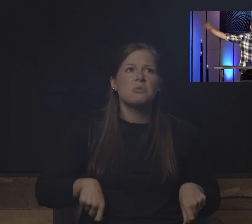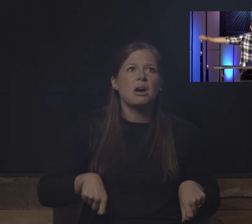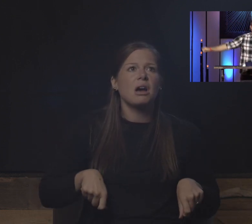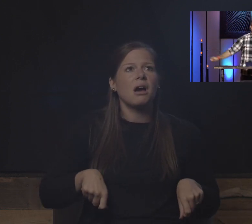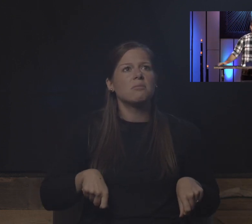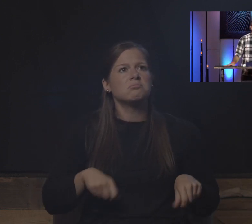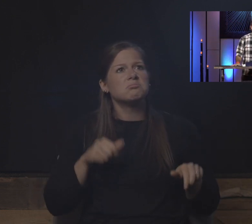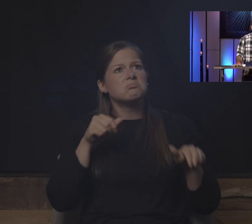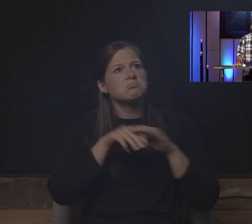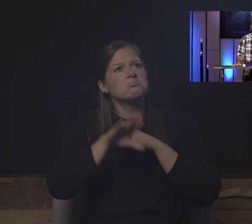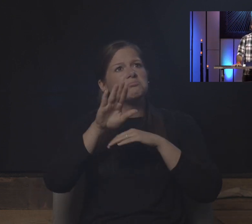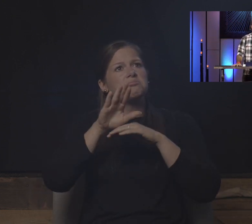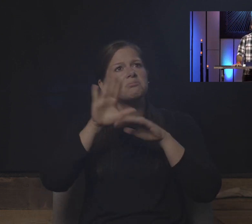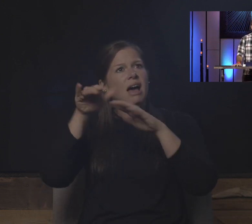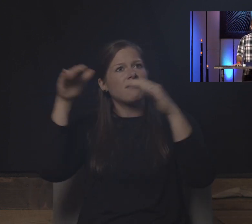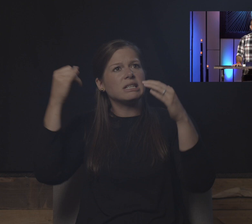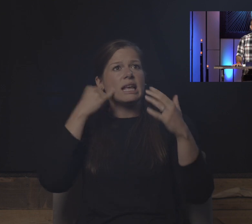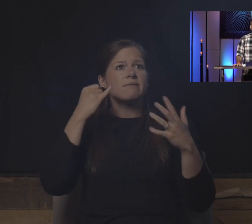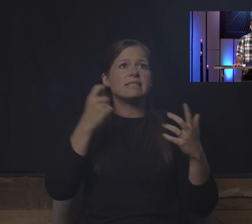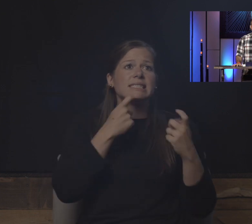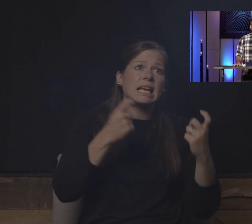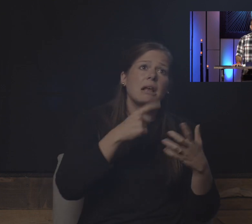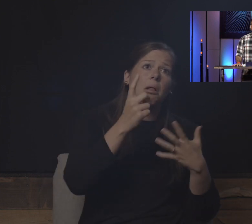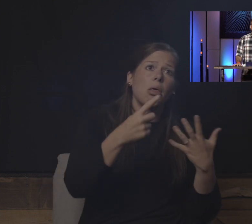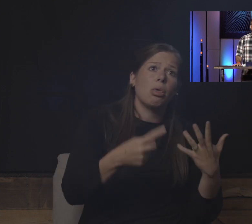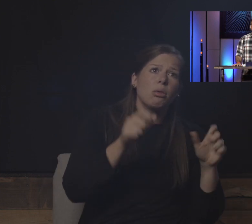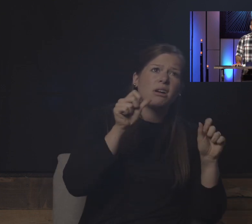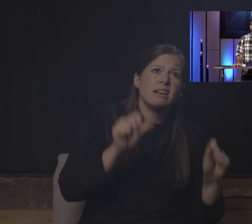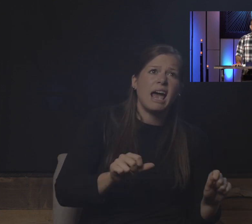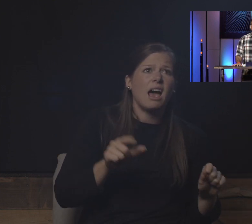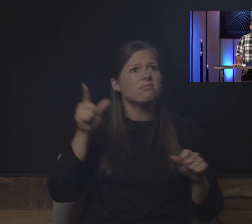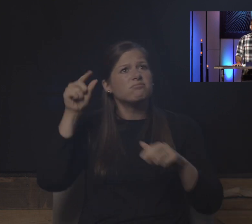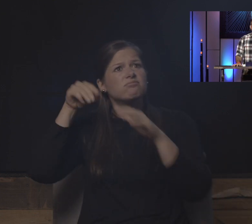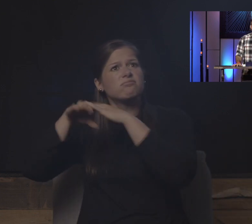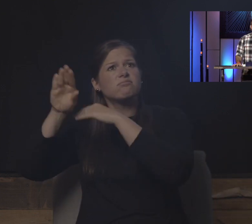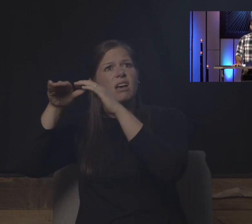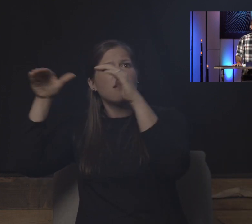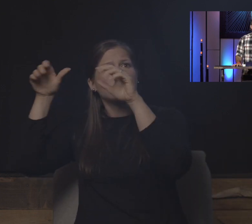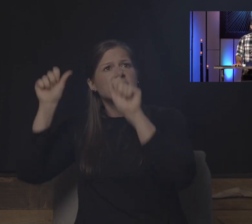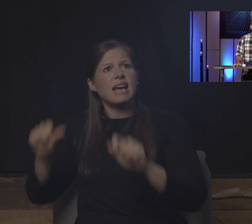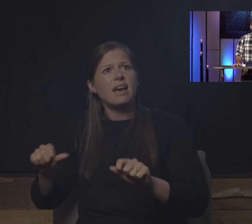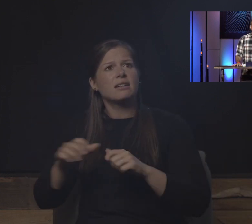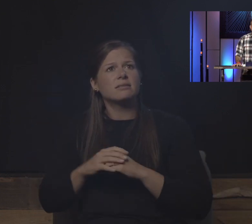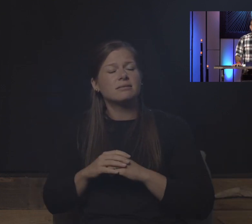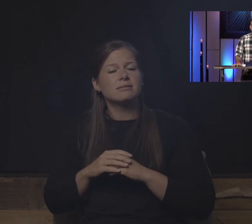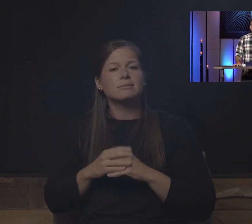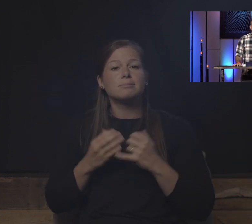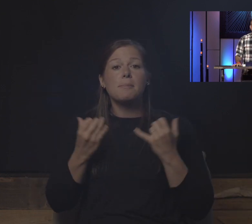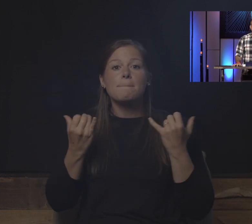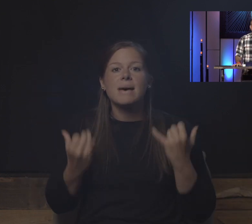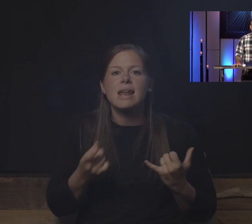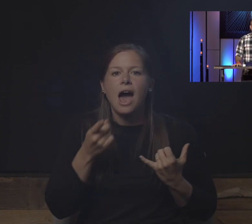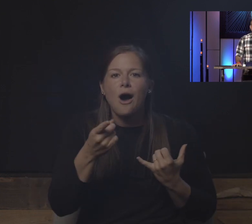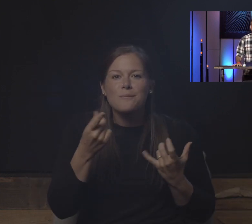your past. Here's your present. Washed from all of your